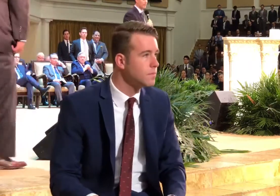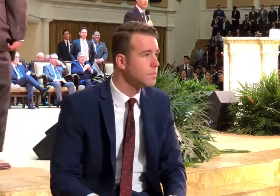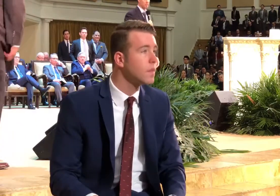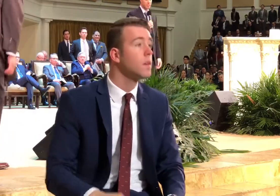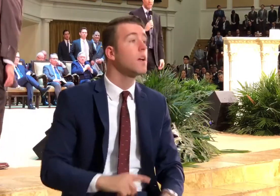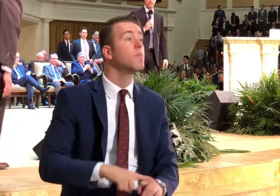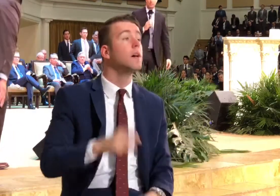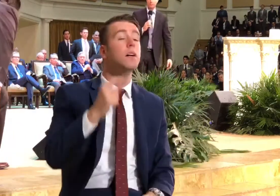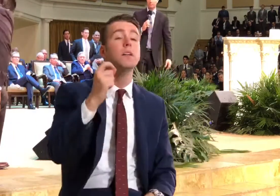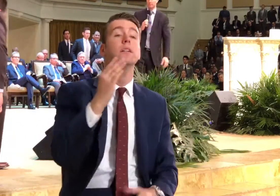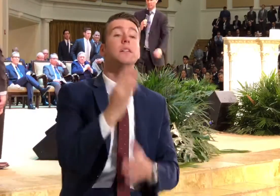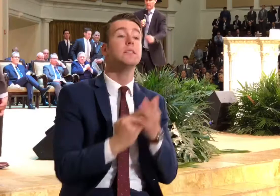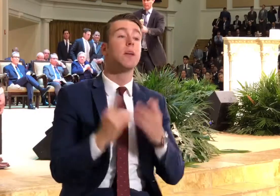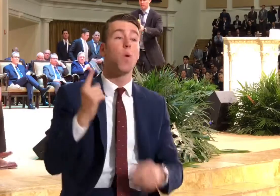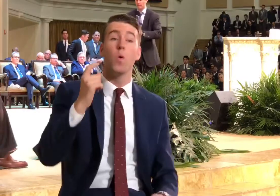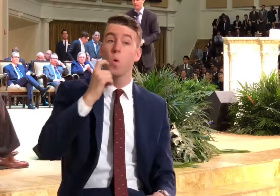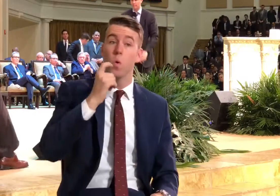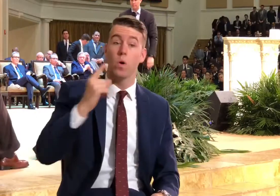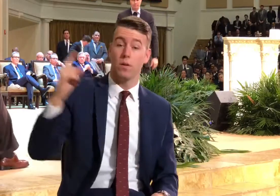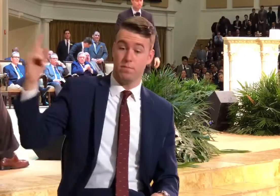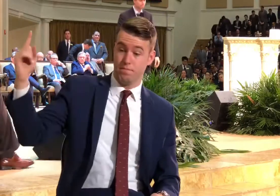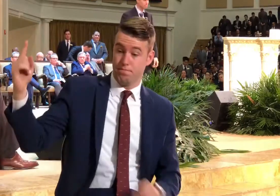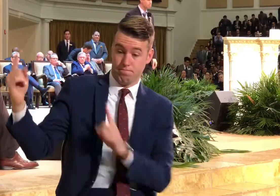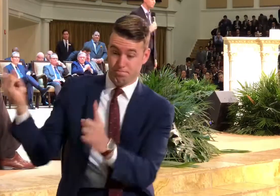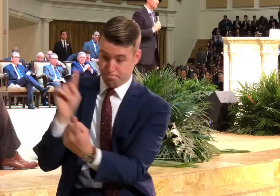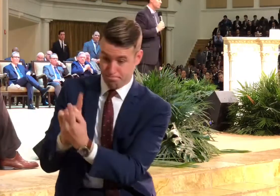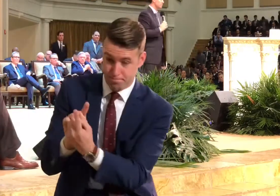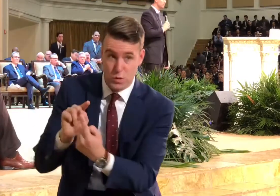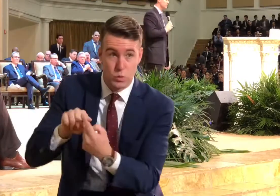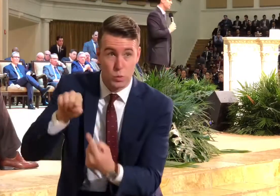But one came and said, they're sick.